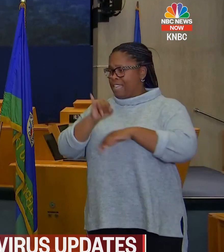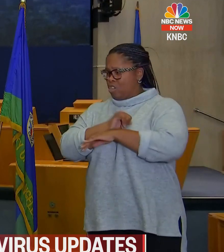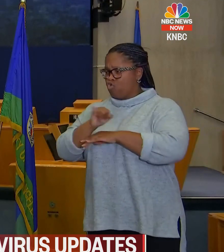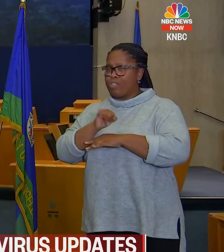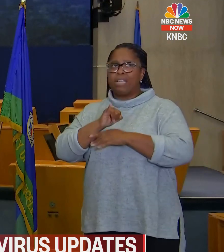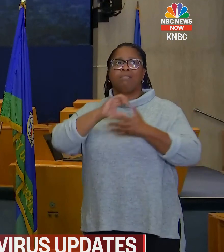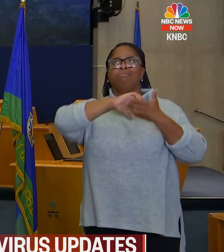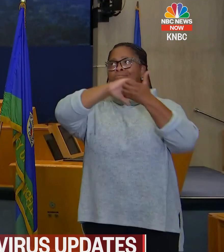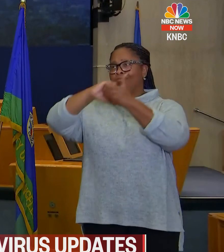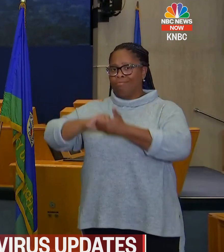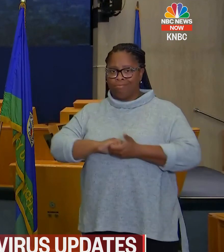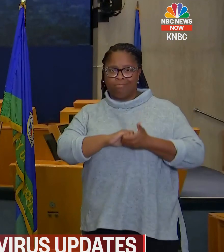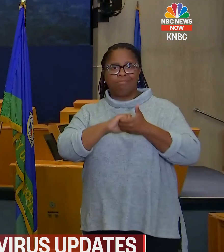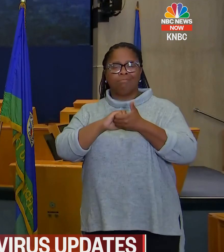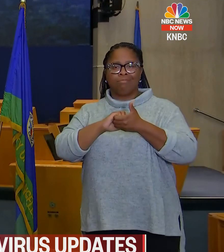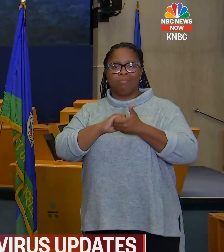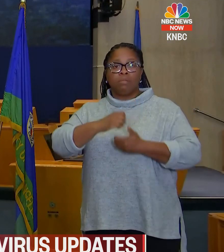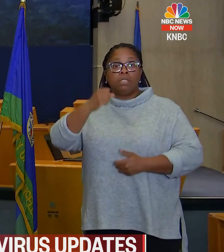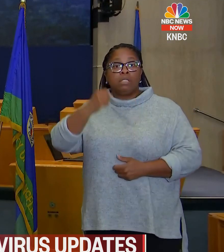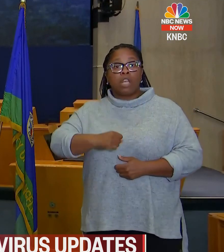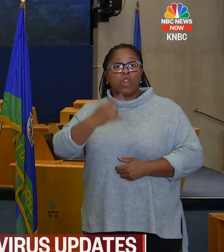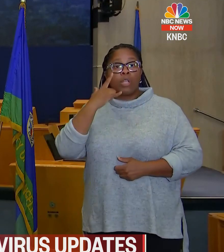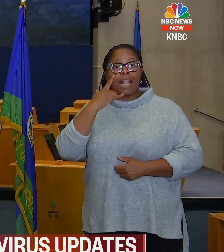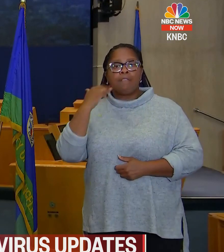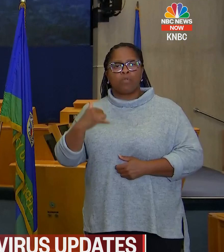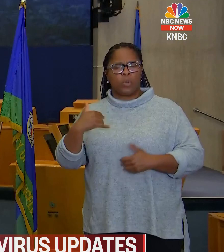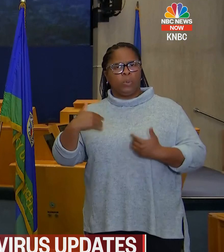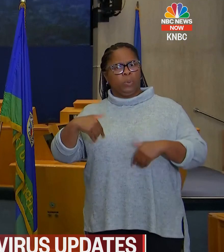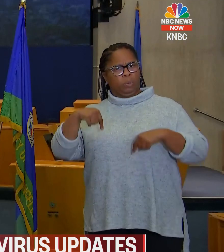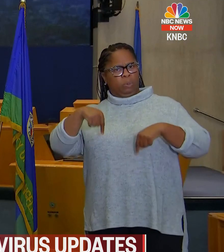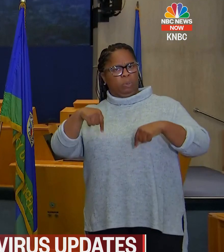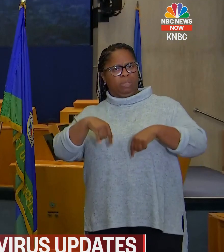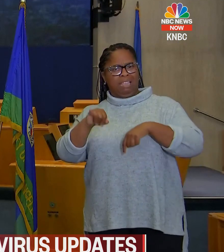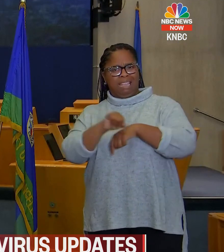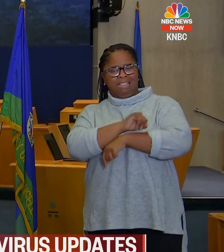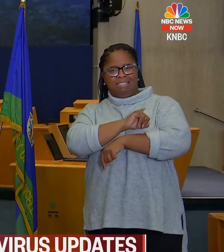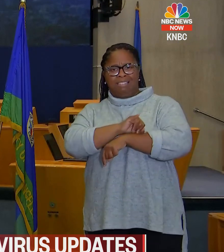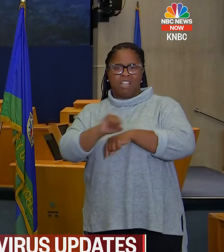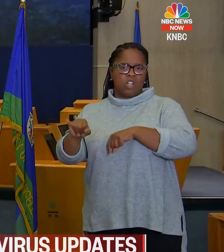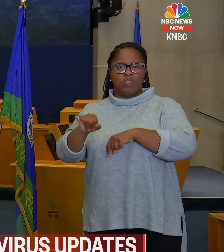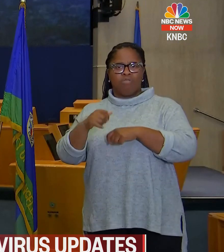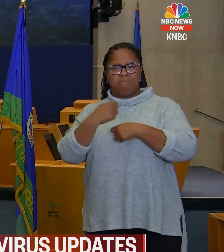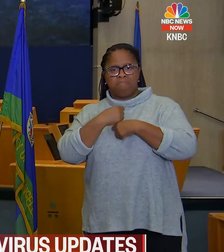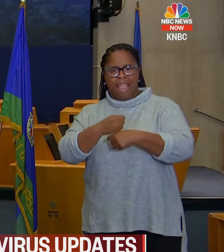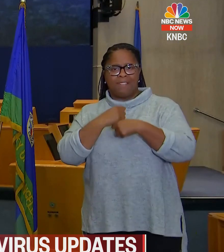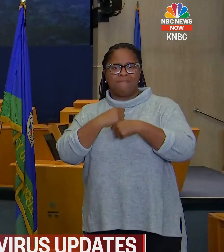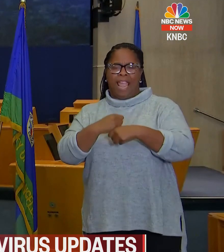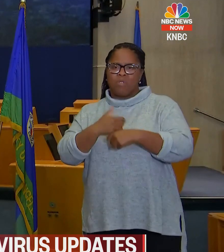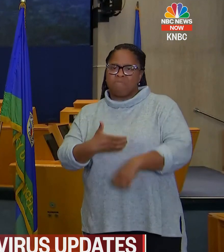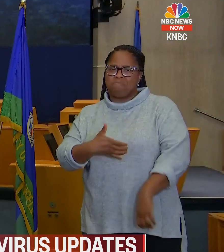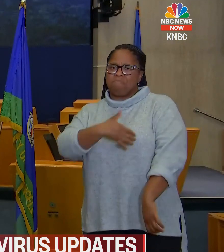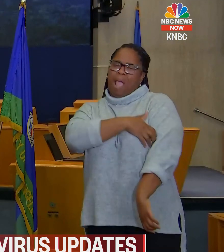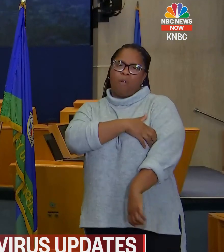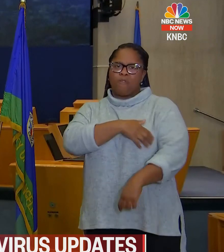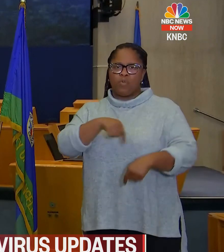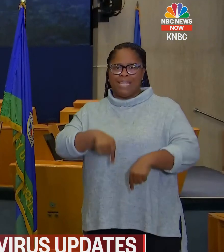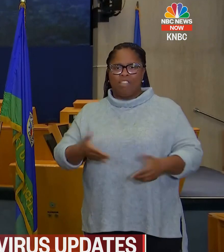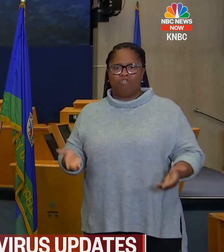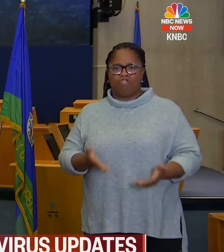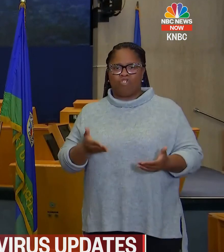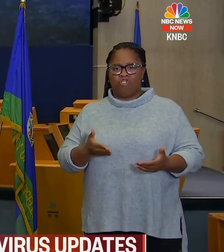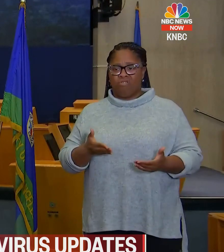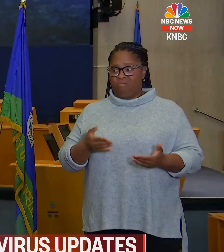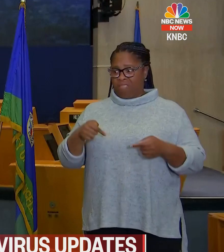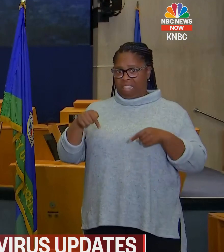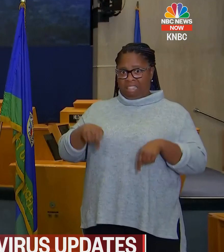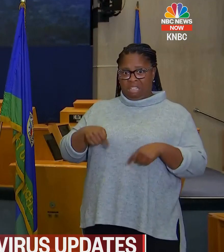industry. Southern California is in the industrial manufacturing powerhouse. And this crisis, unlike any other that we've